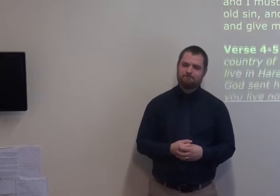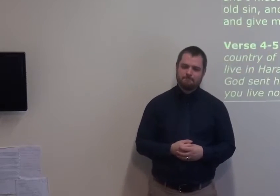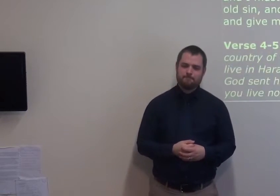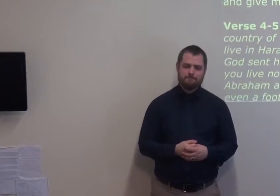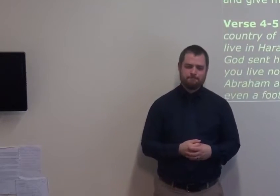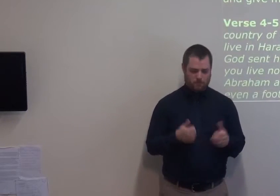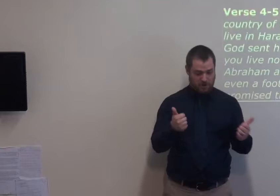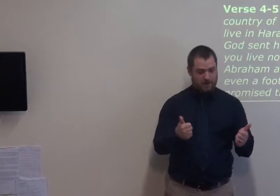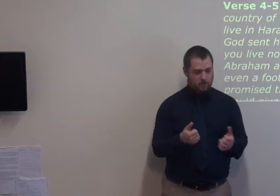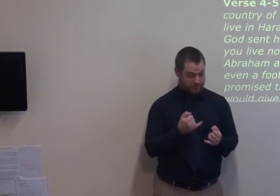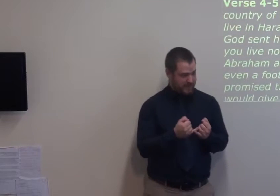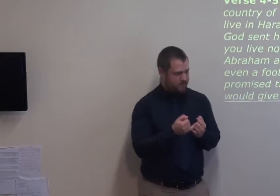Verses 4 and 5.